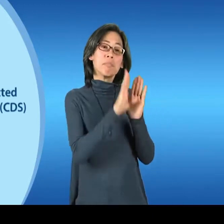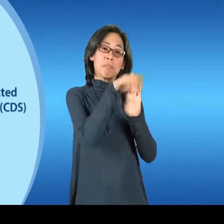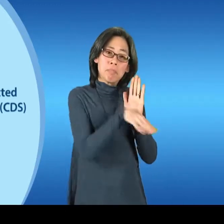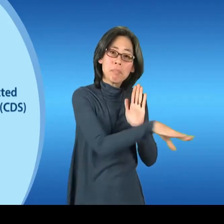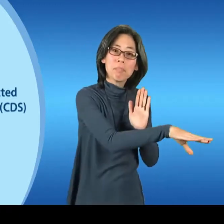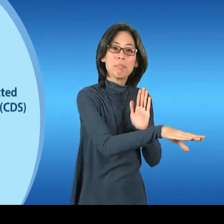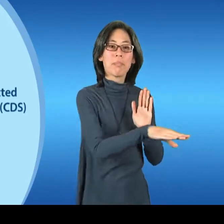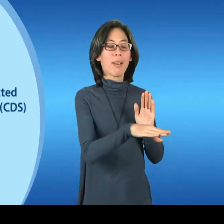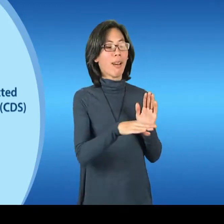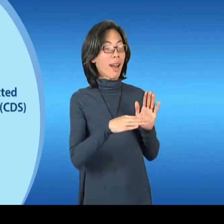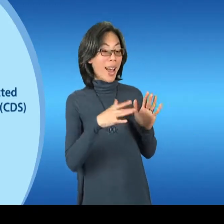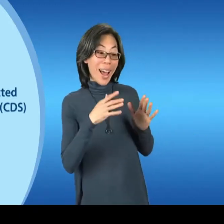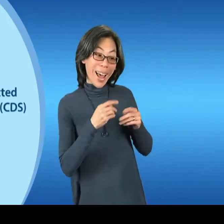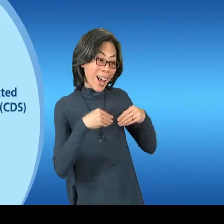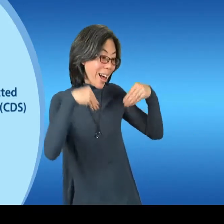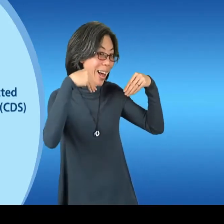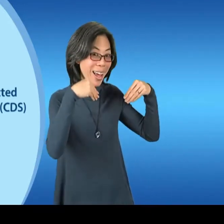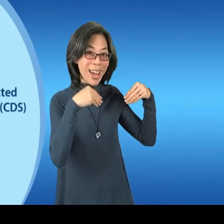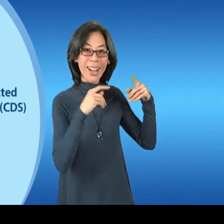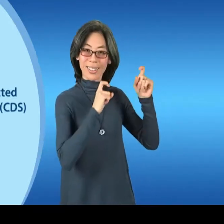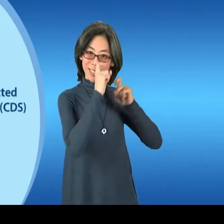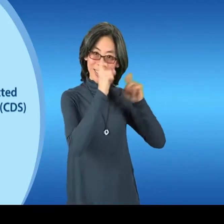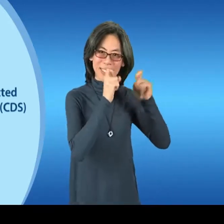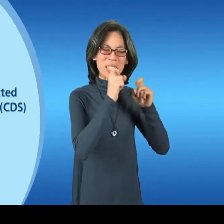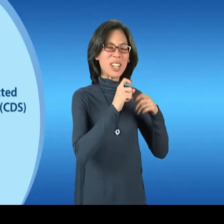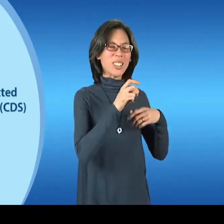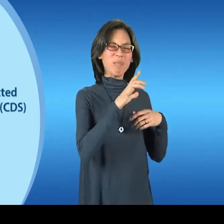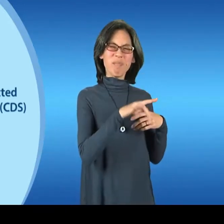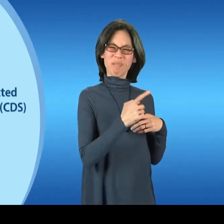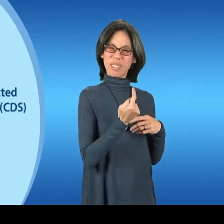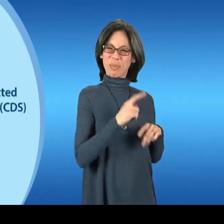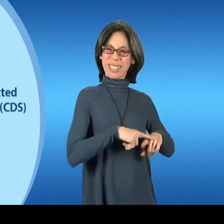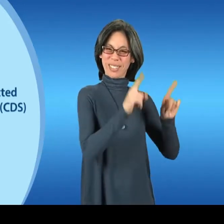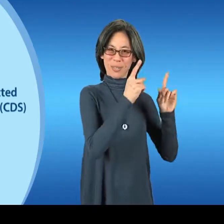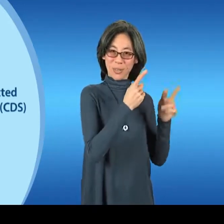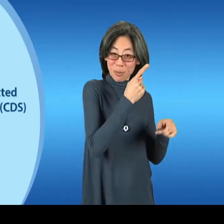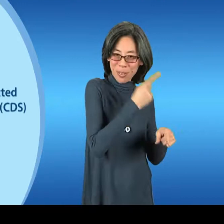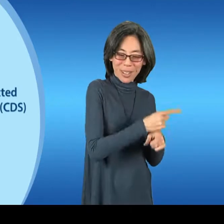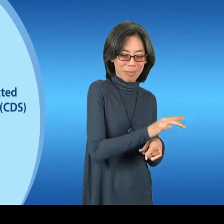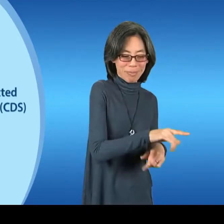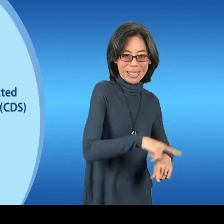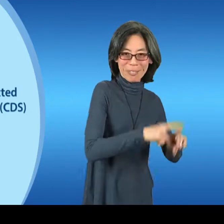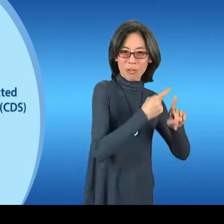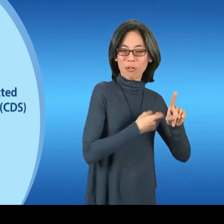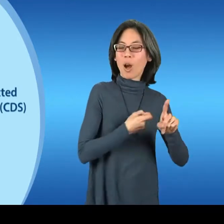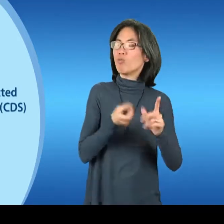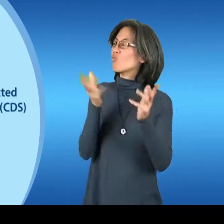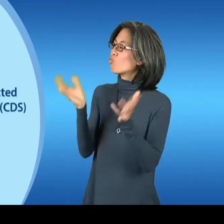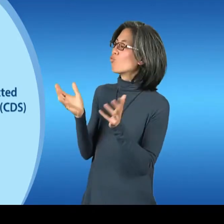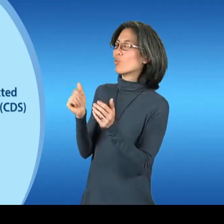pitch changes, non-manuals, things that are different from the way that we would normally talk to another